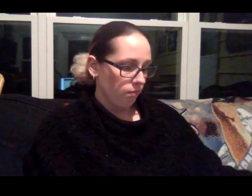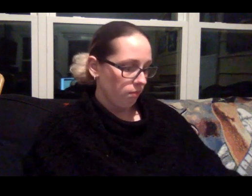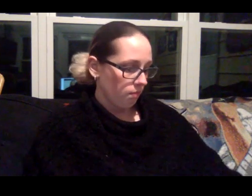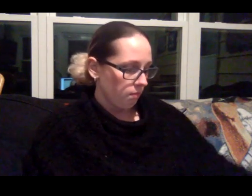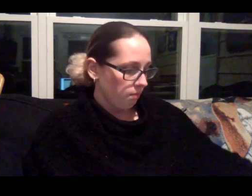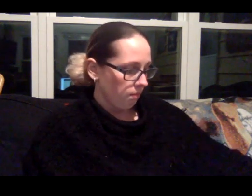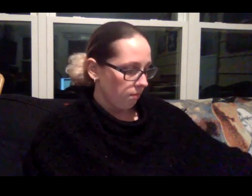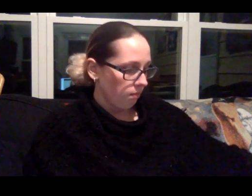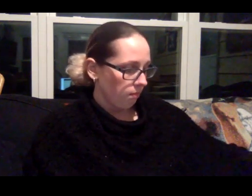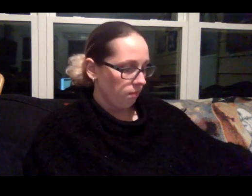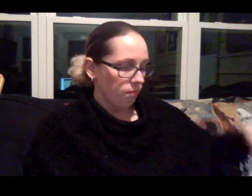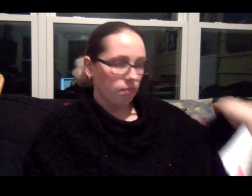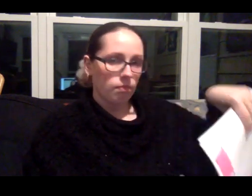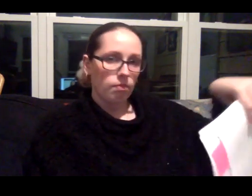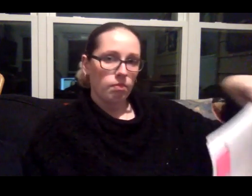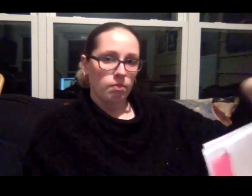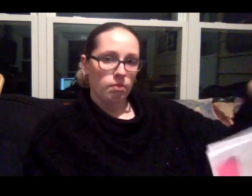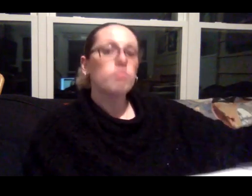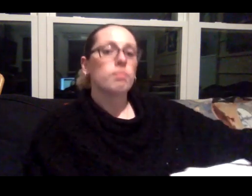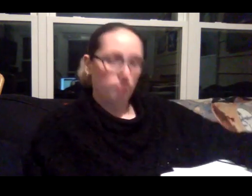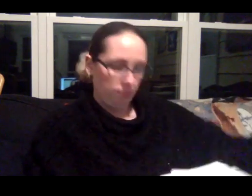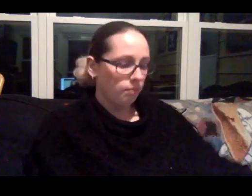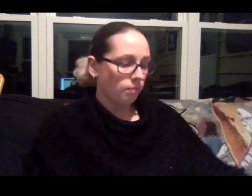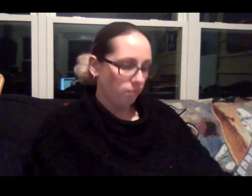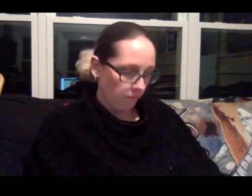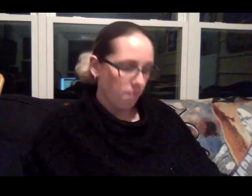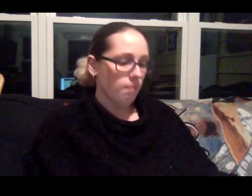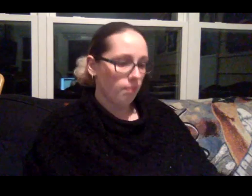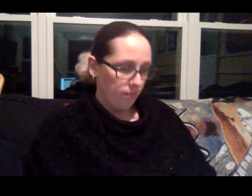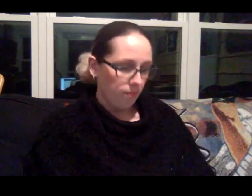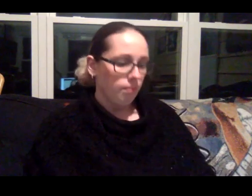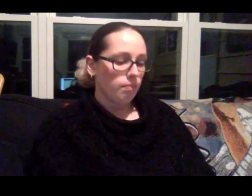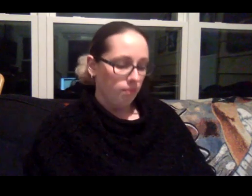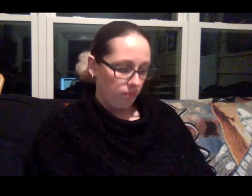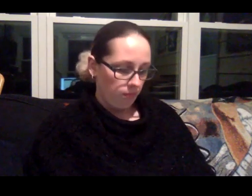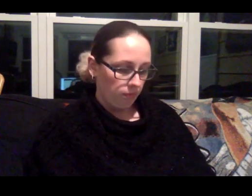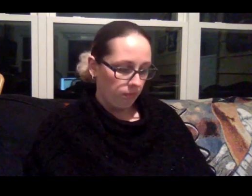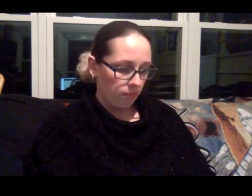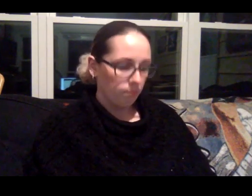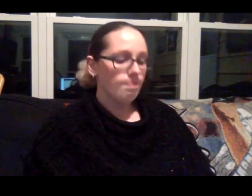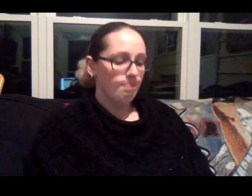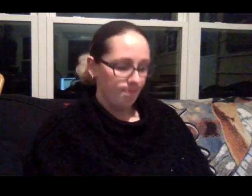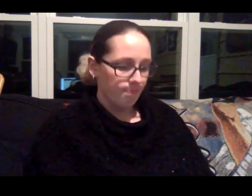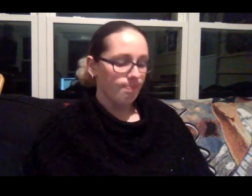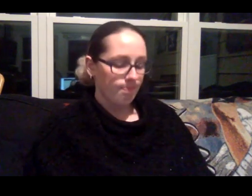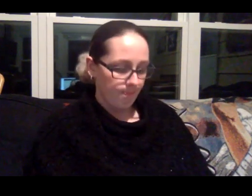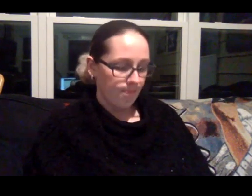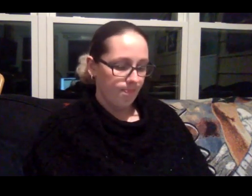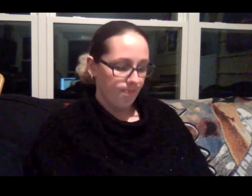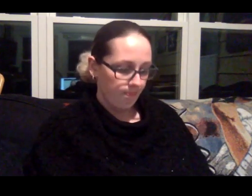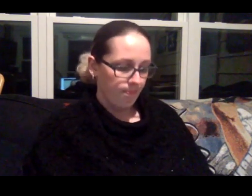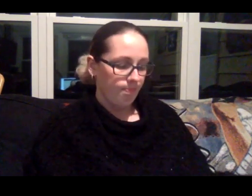um, you know, potentially people who are willing to do telehealth, but the district's policy has been, no, this is what we're doing. Can you explain that to me?